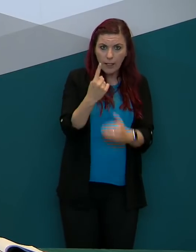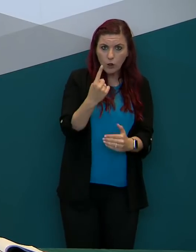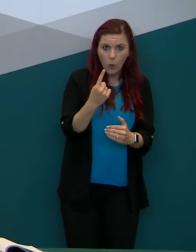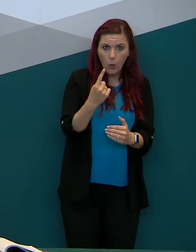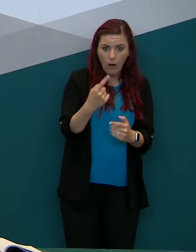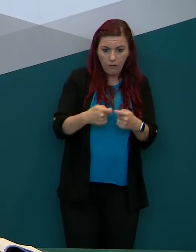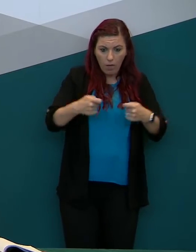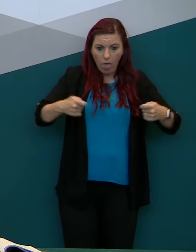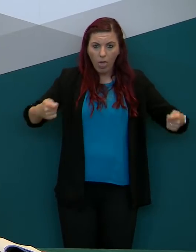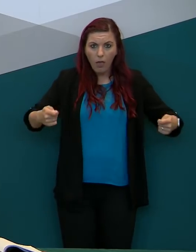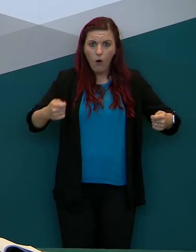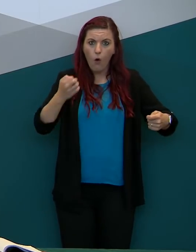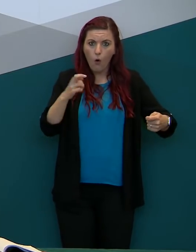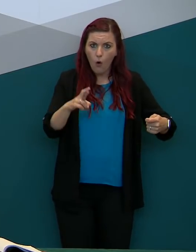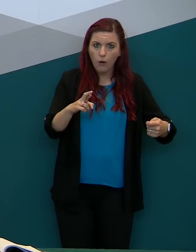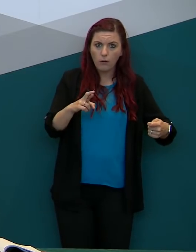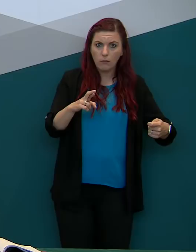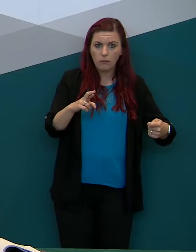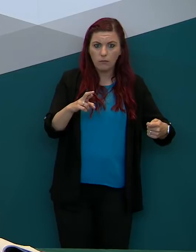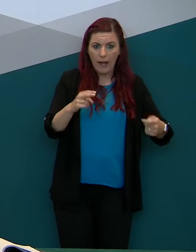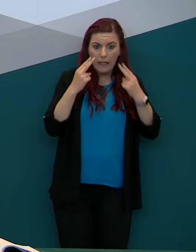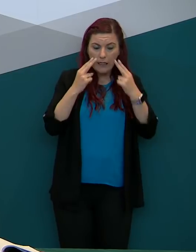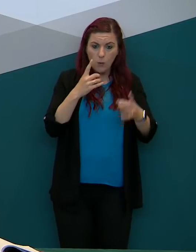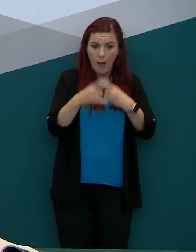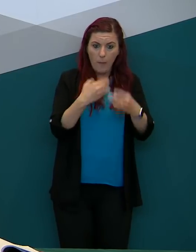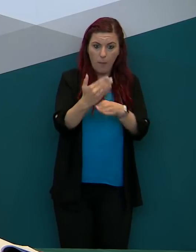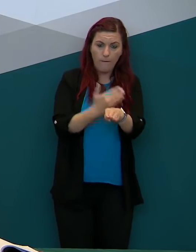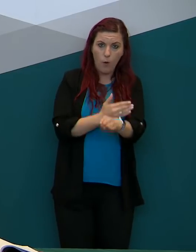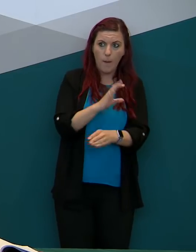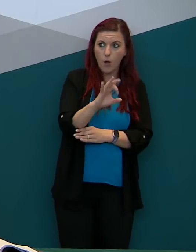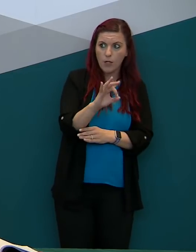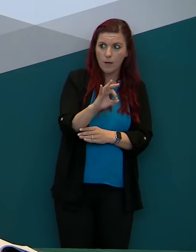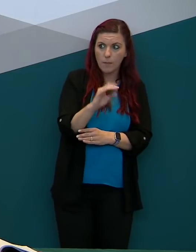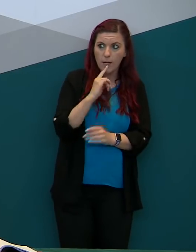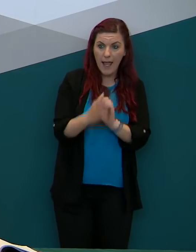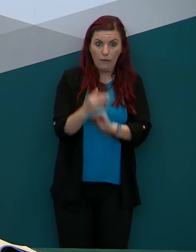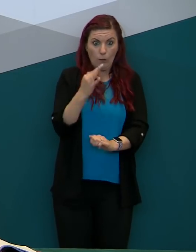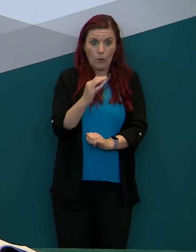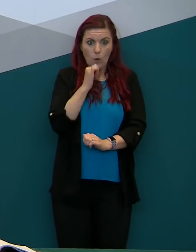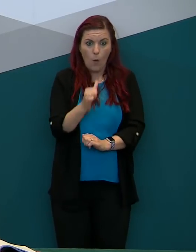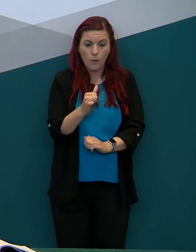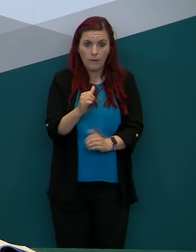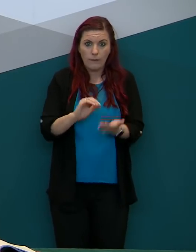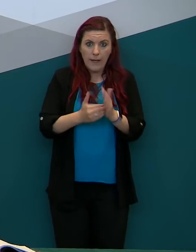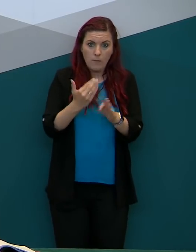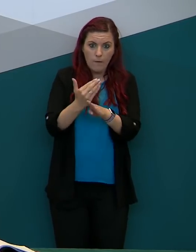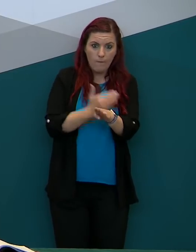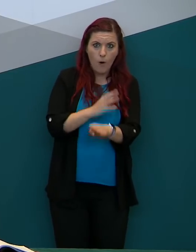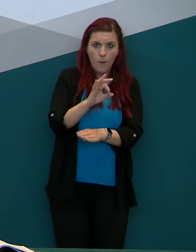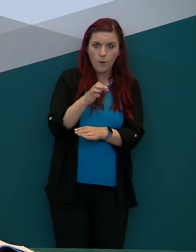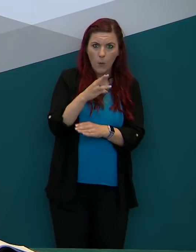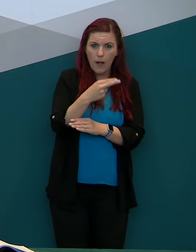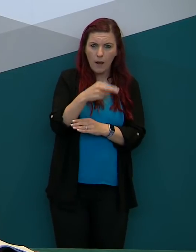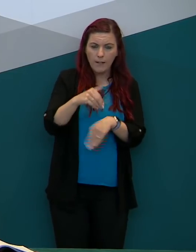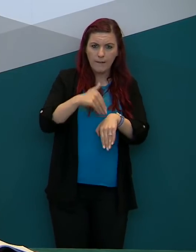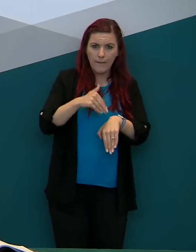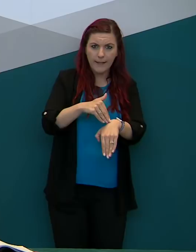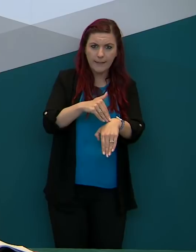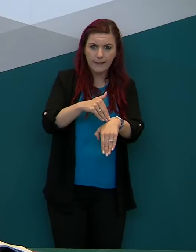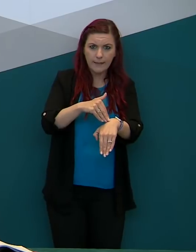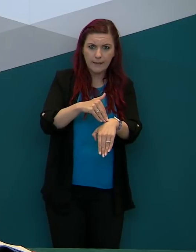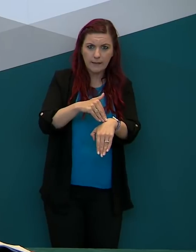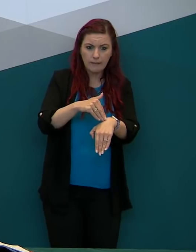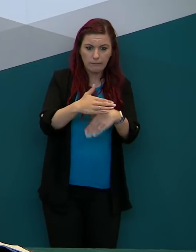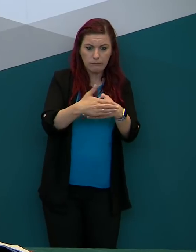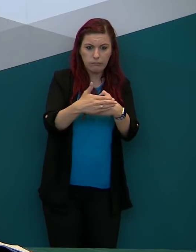things next Monday, or is there the potential that, as Dr. Mary Fabier said on Morning Ireland on Monday, that this may affect lockdown being lifted on Monday in the first